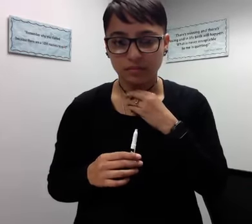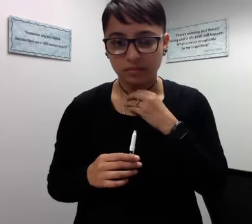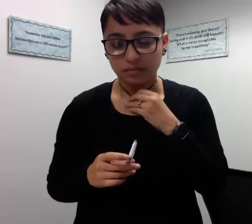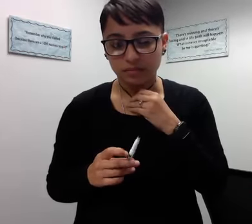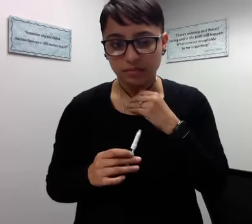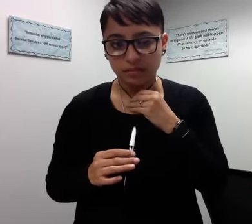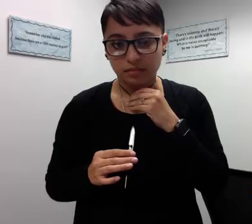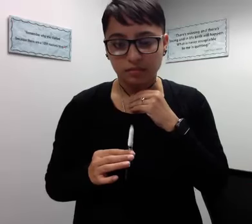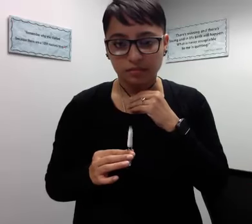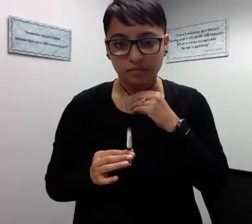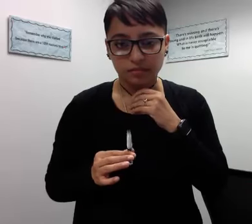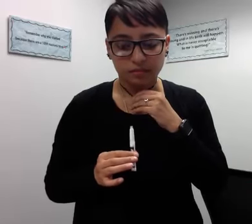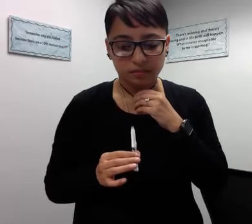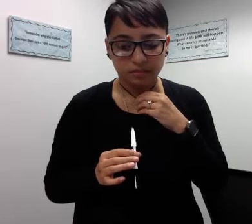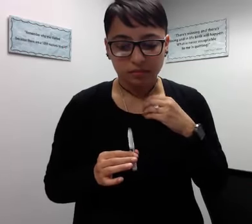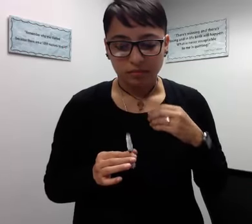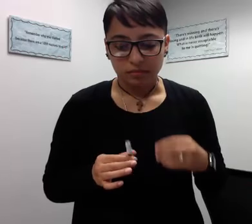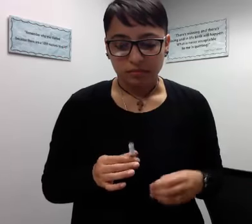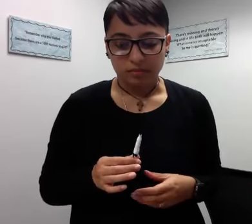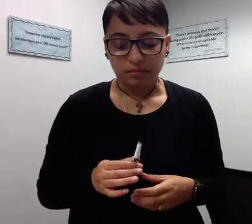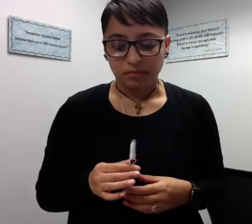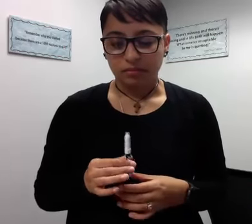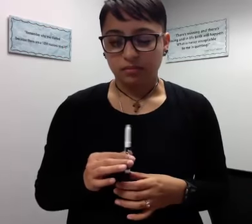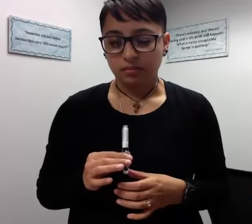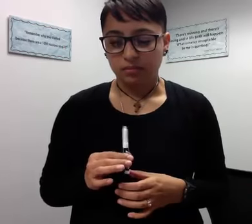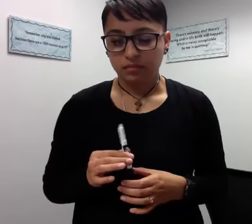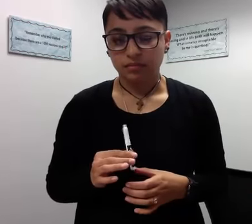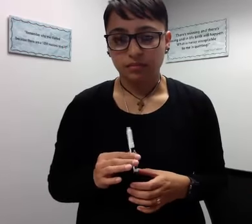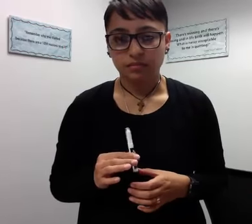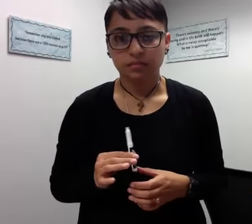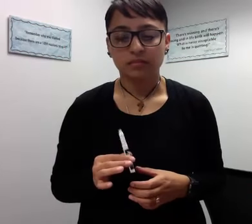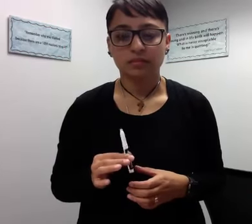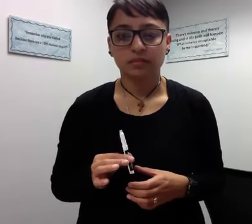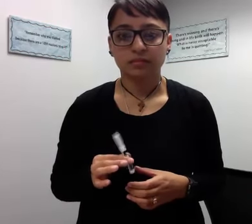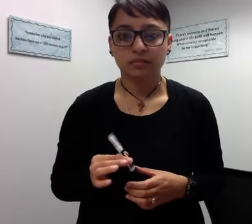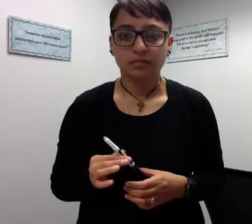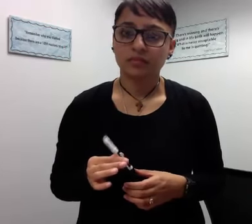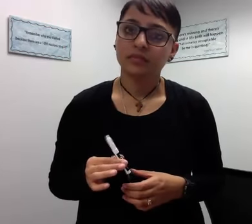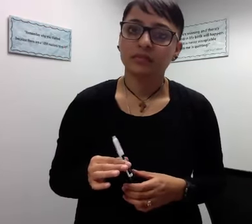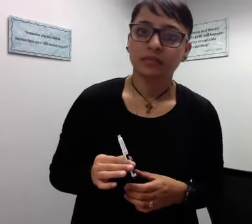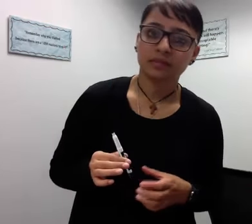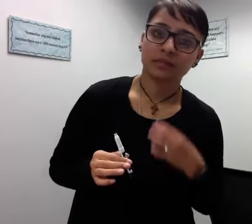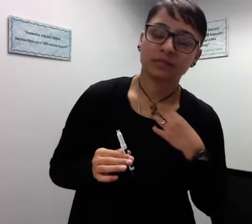You will be interpreting a document as published by the National Notary Association.